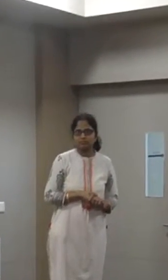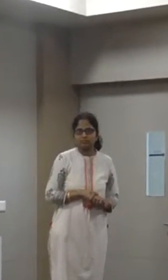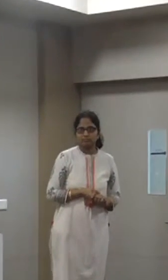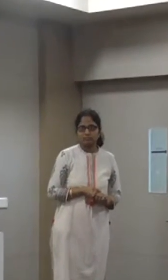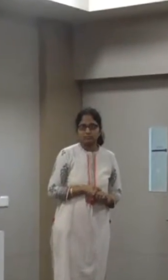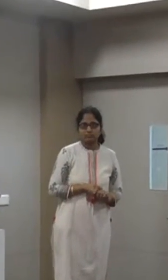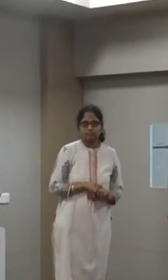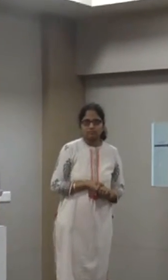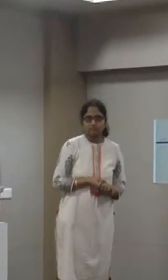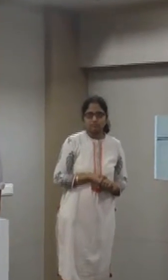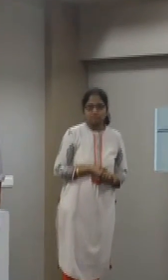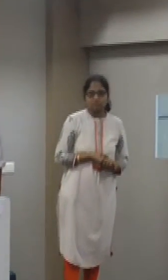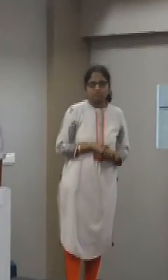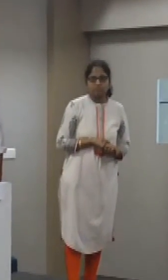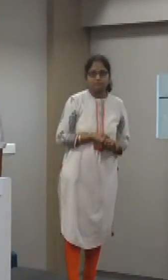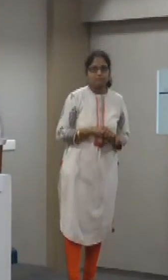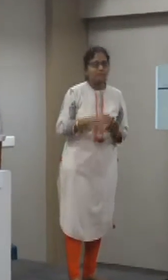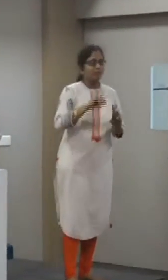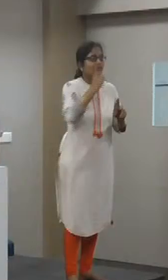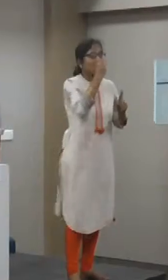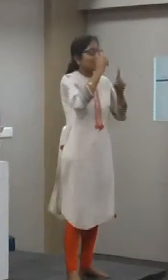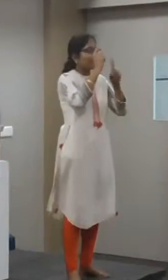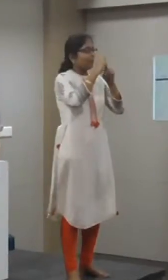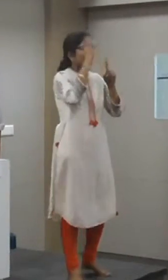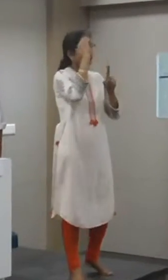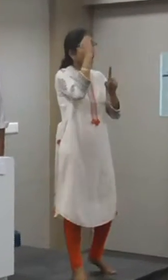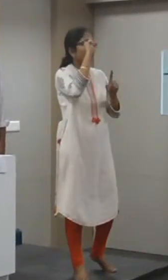Your work with PO1 is over.